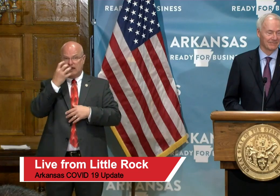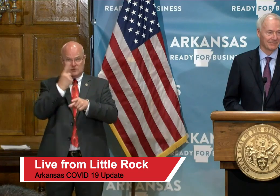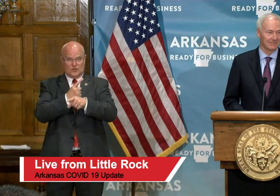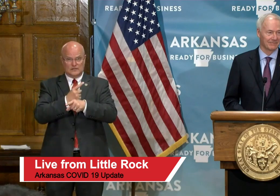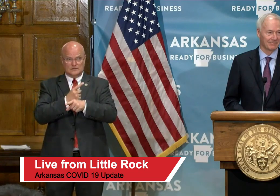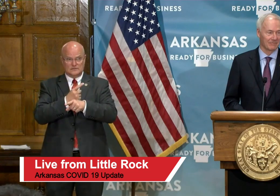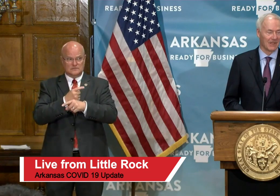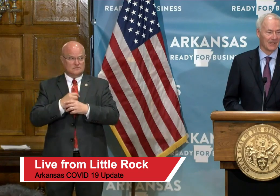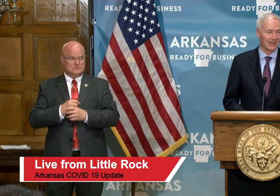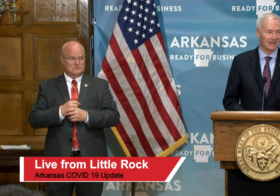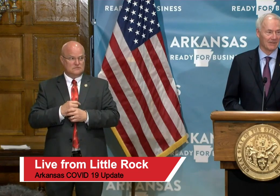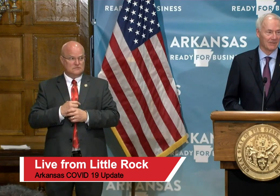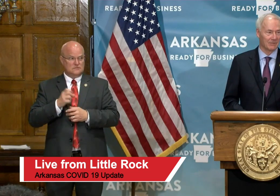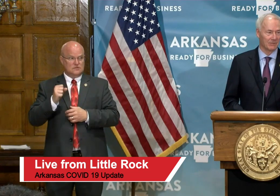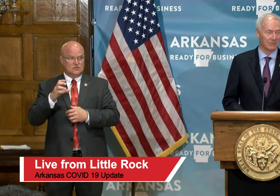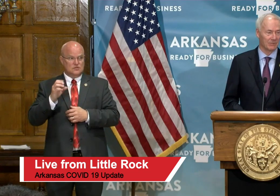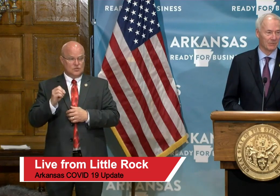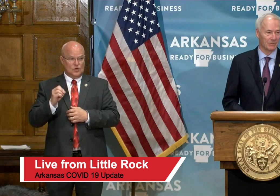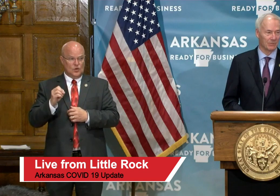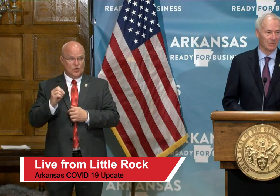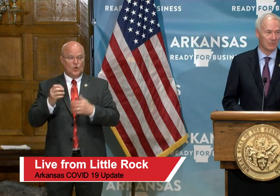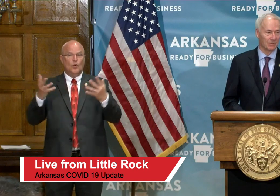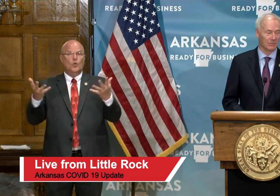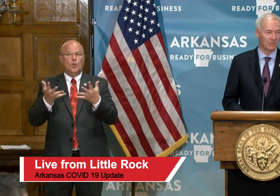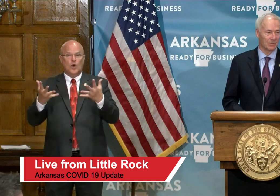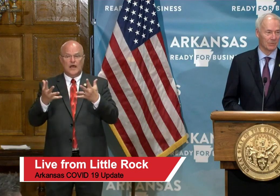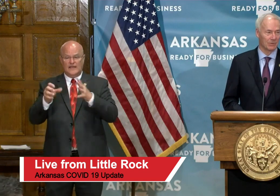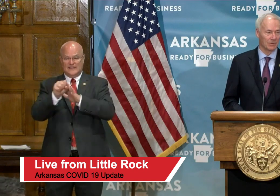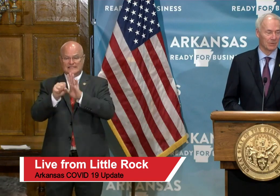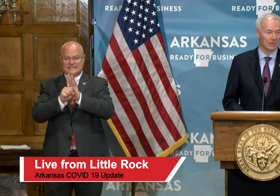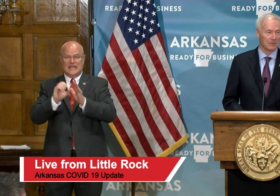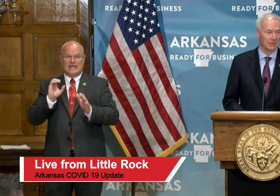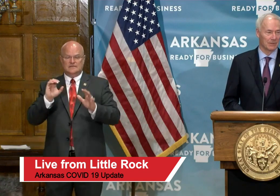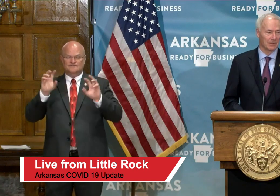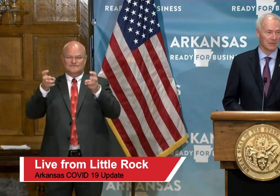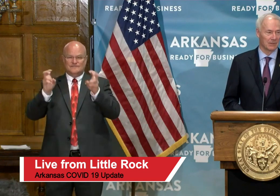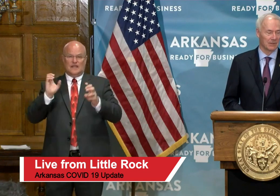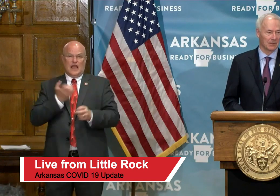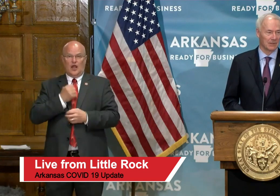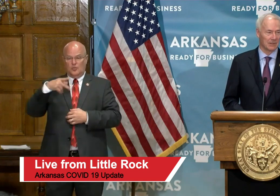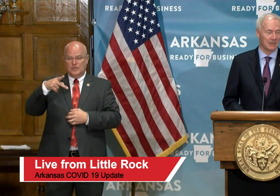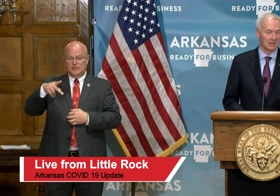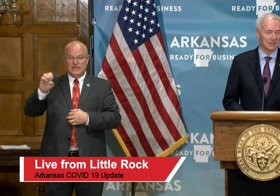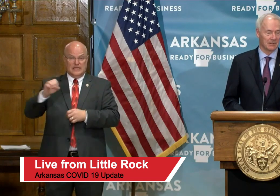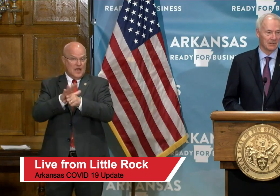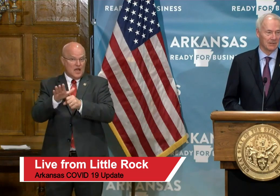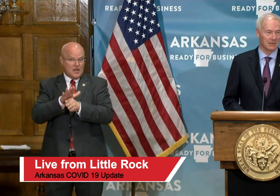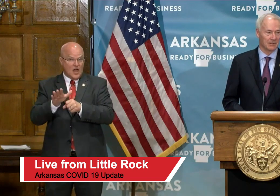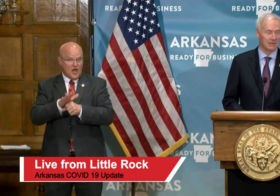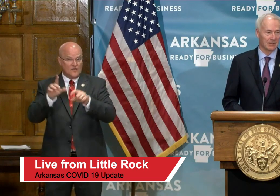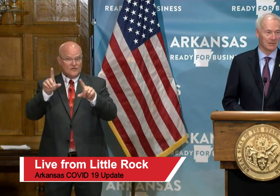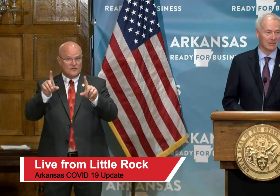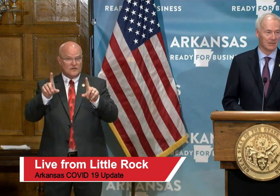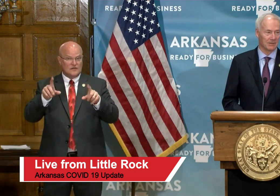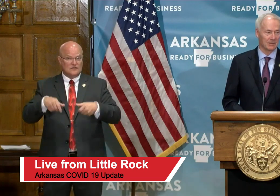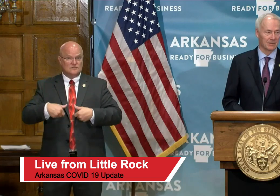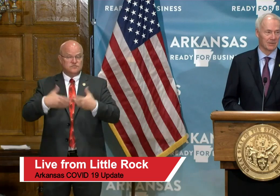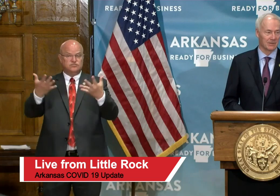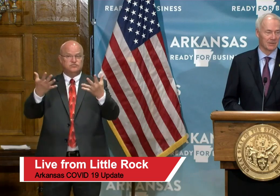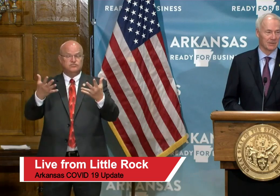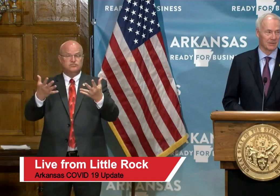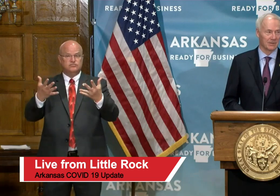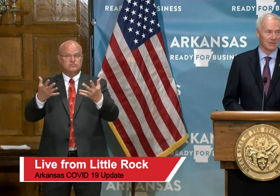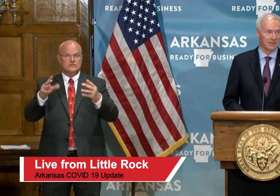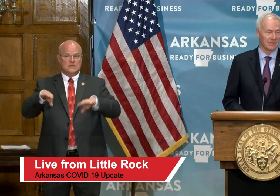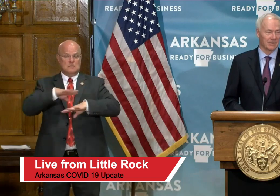protected. So what is the state of our PPE? Do we have enough to take, to be able